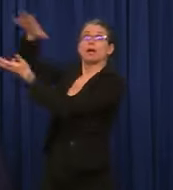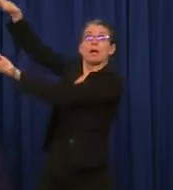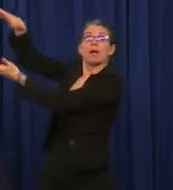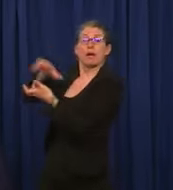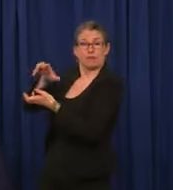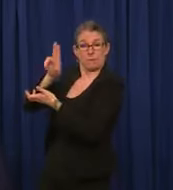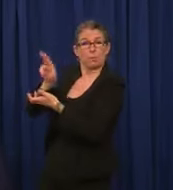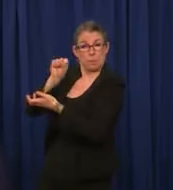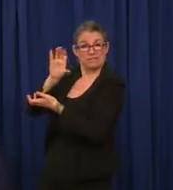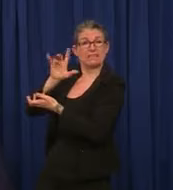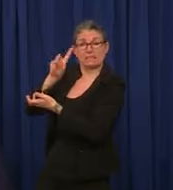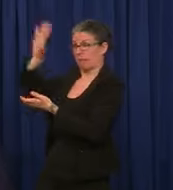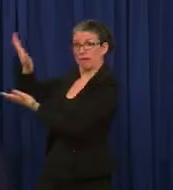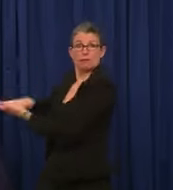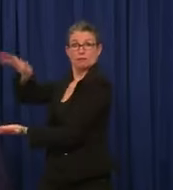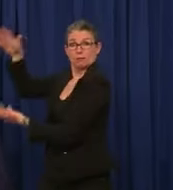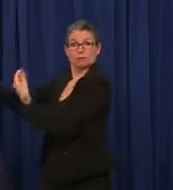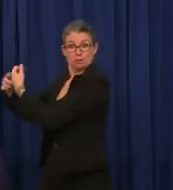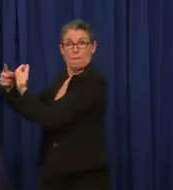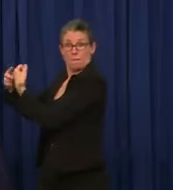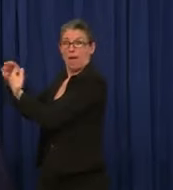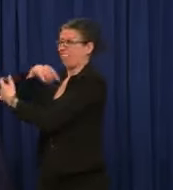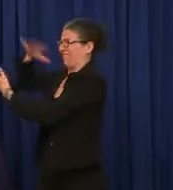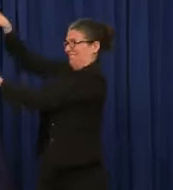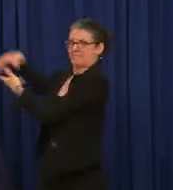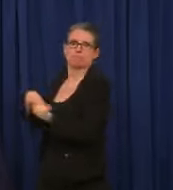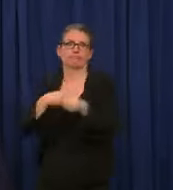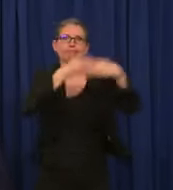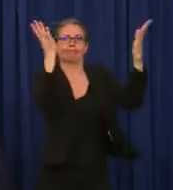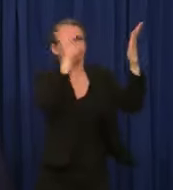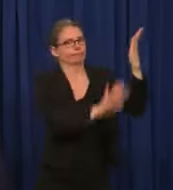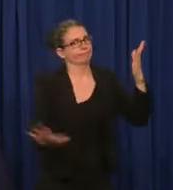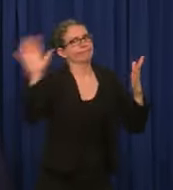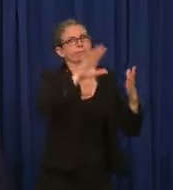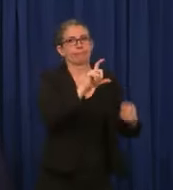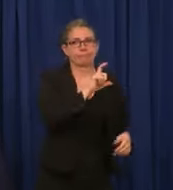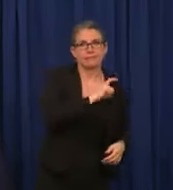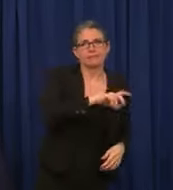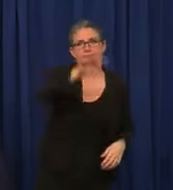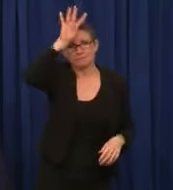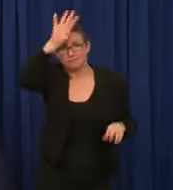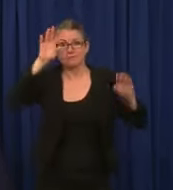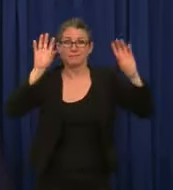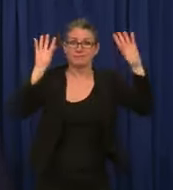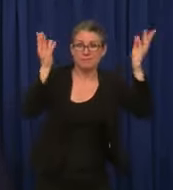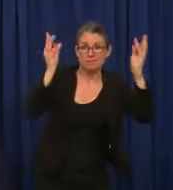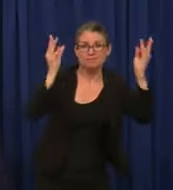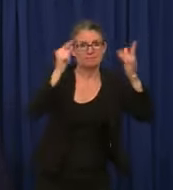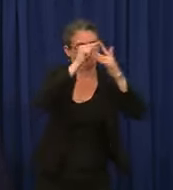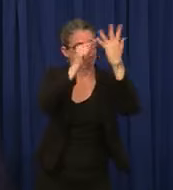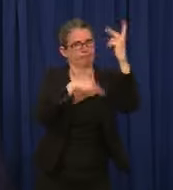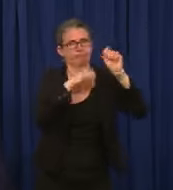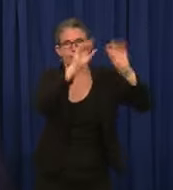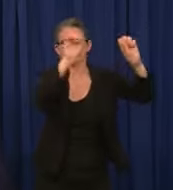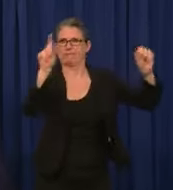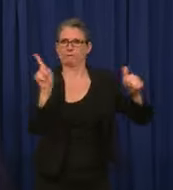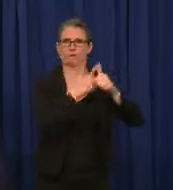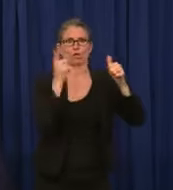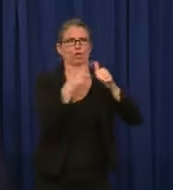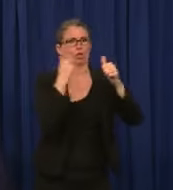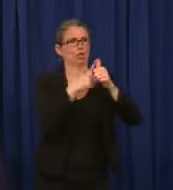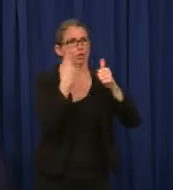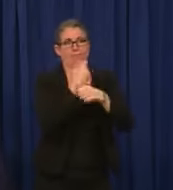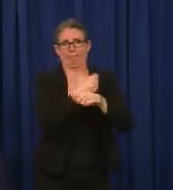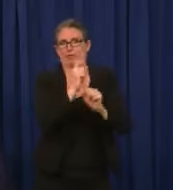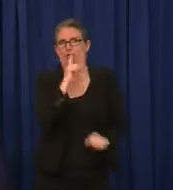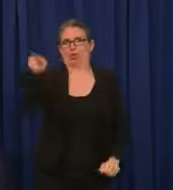fire, EMS, and rescue, knowing the frequency of interactions they have with frontline folks out there. The second thing